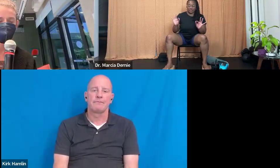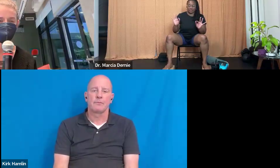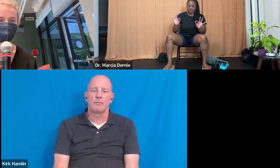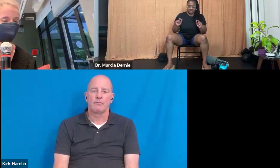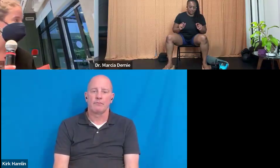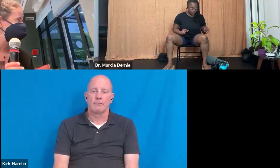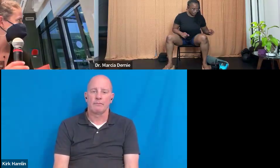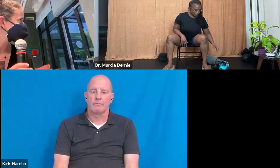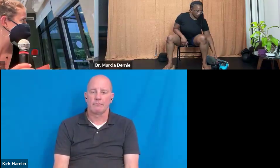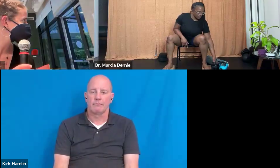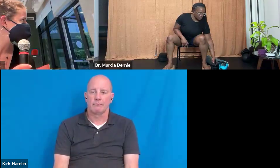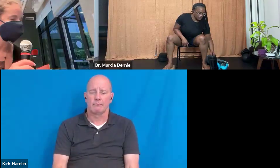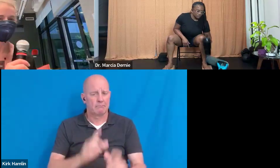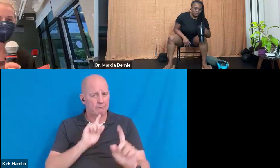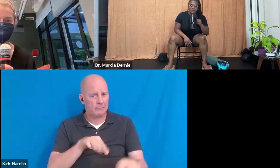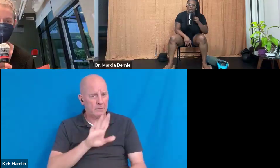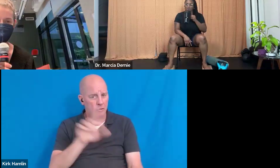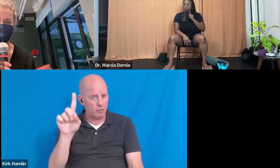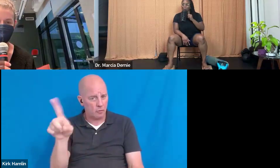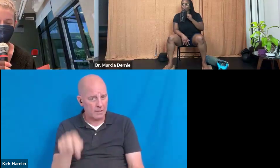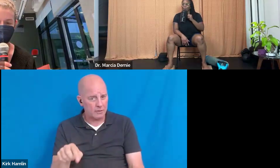Let me know if that answers the question.